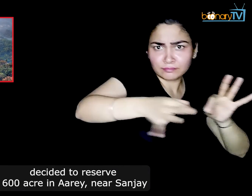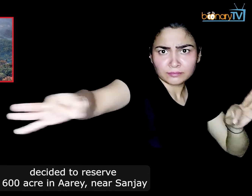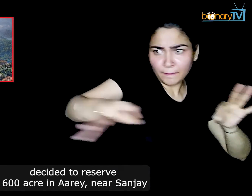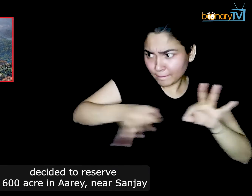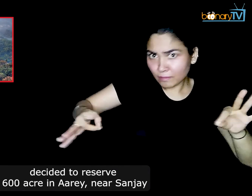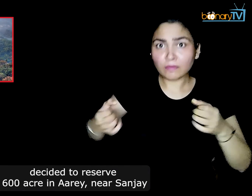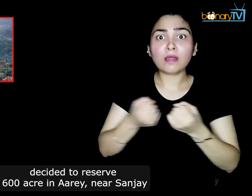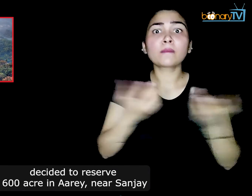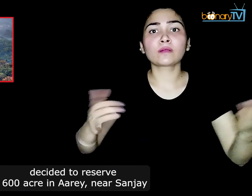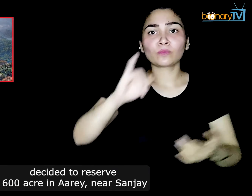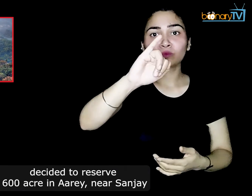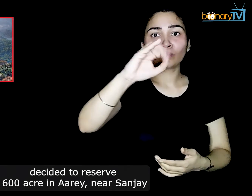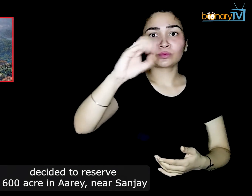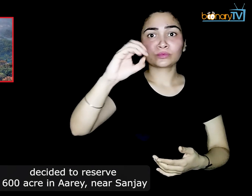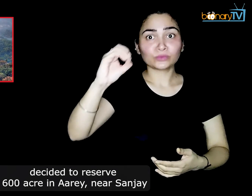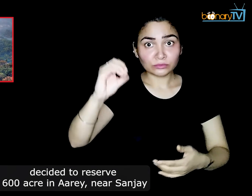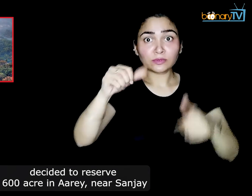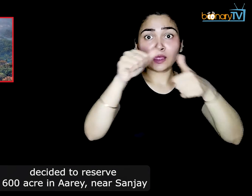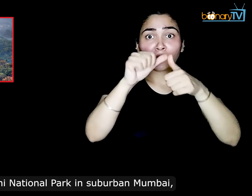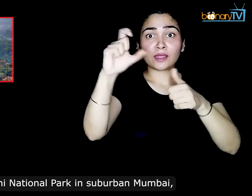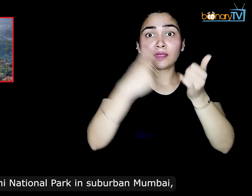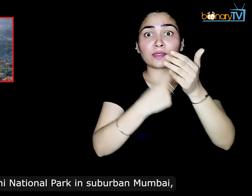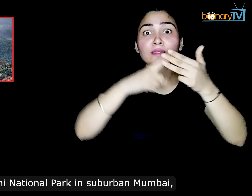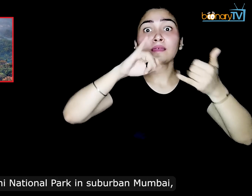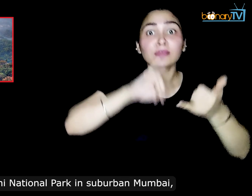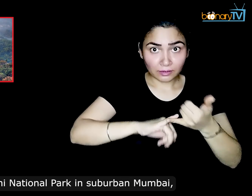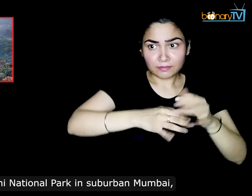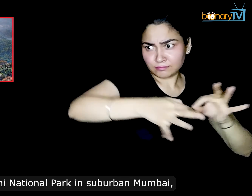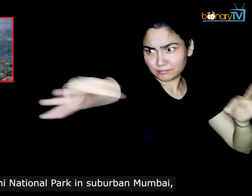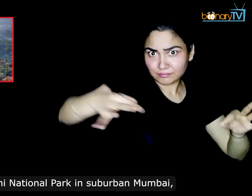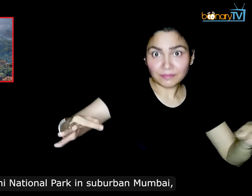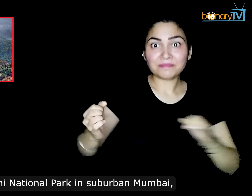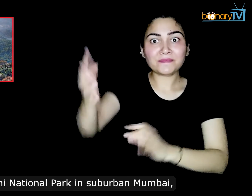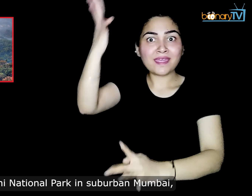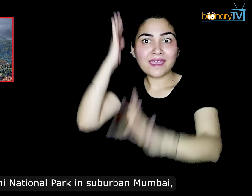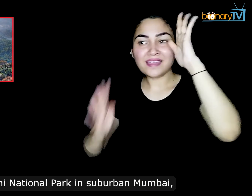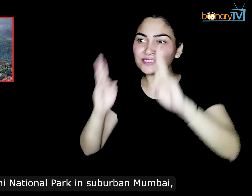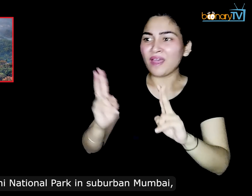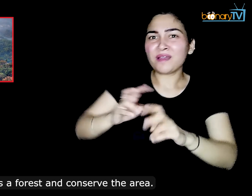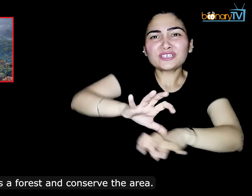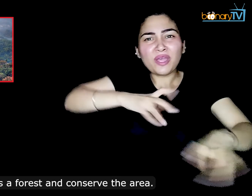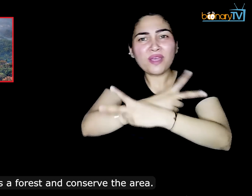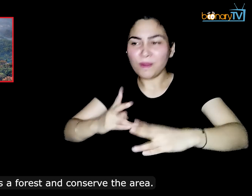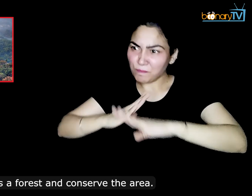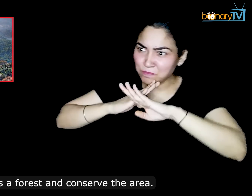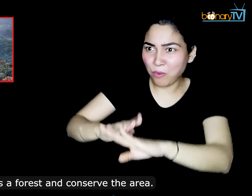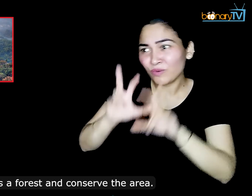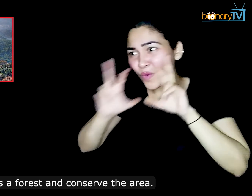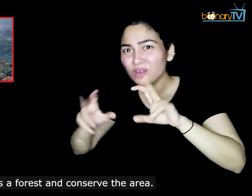acres in Aare near Sanjay Gandhi National Park in suburban Mumbai as a forest and conserve